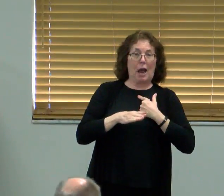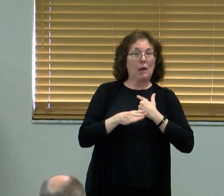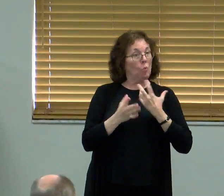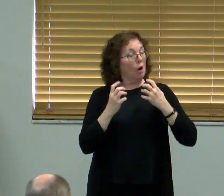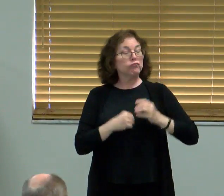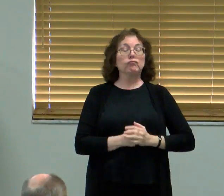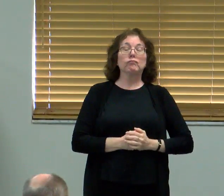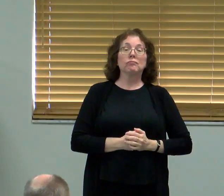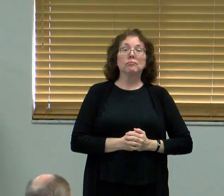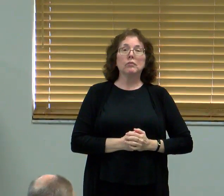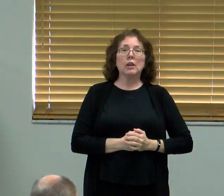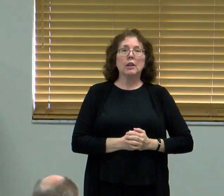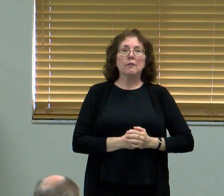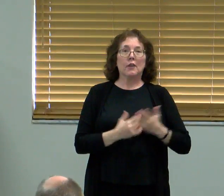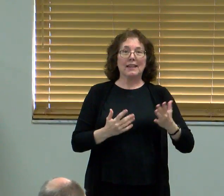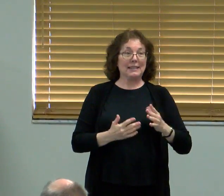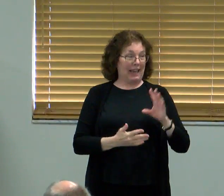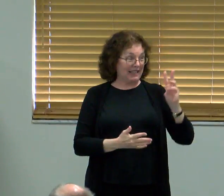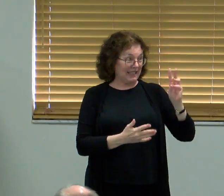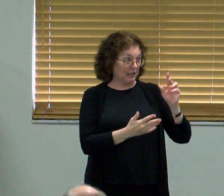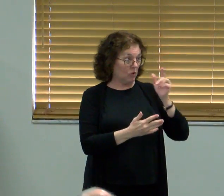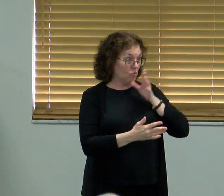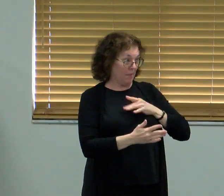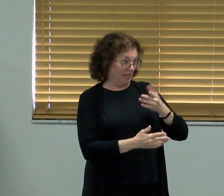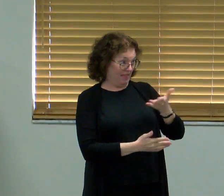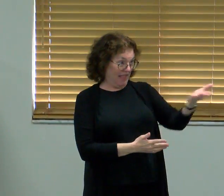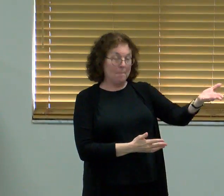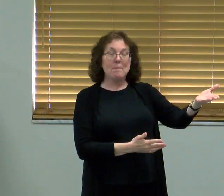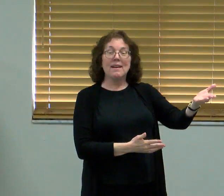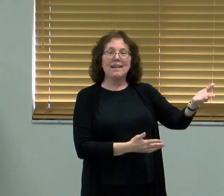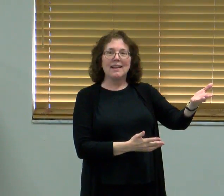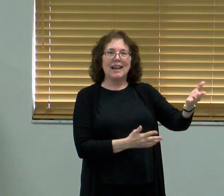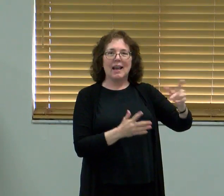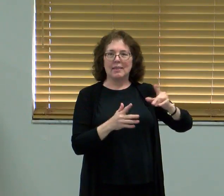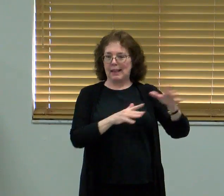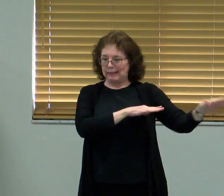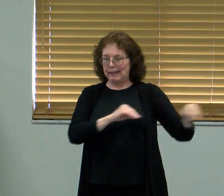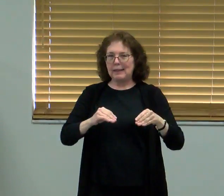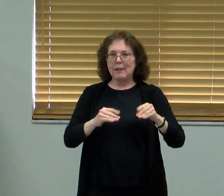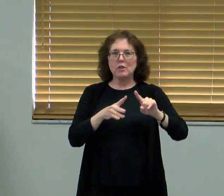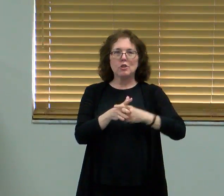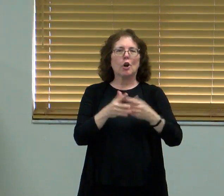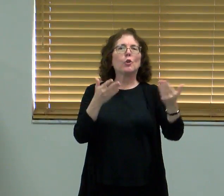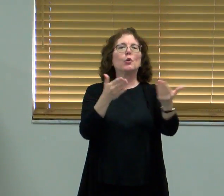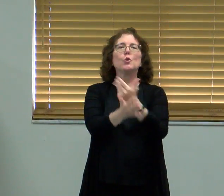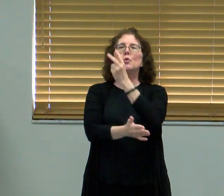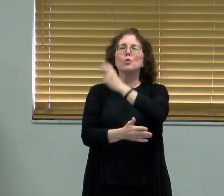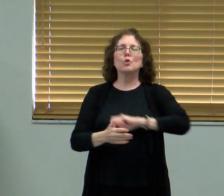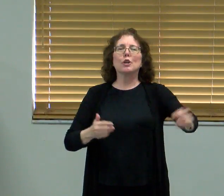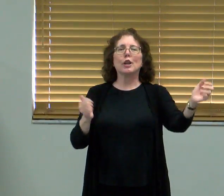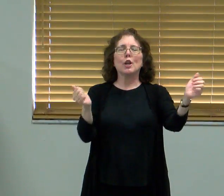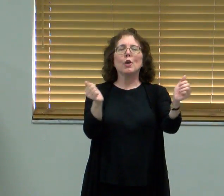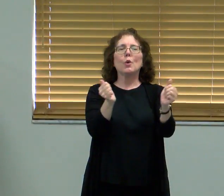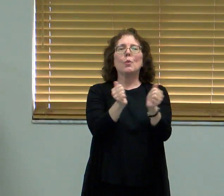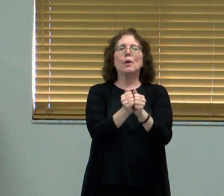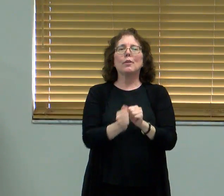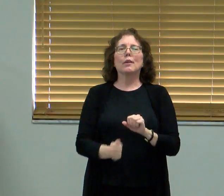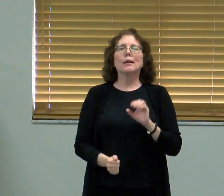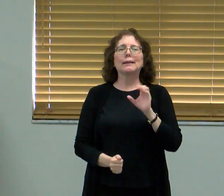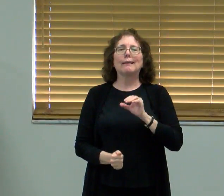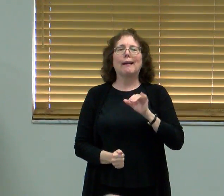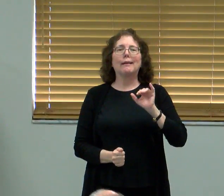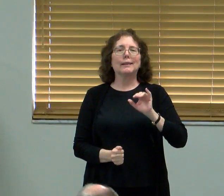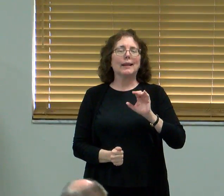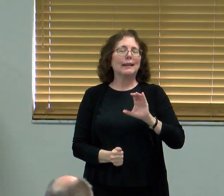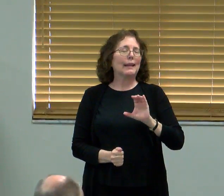will. For these 6 women, as they leave campus and begin their new journey with their canine companion by their side,